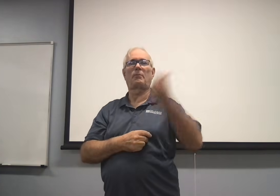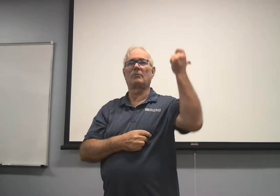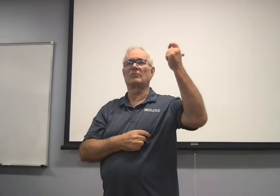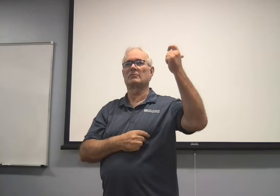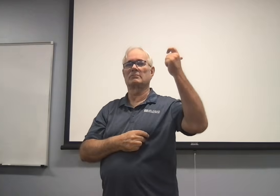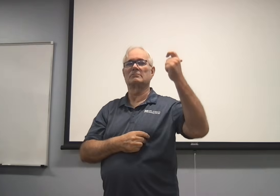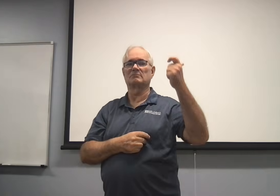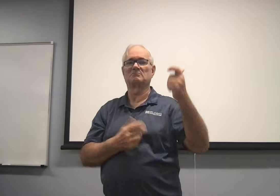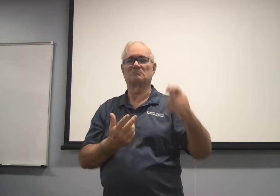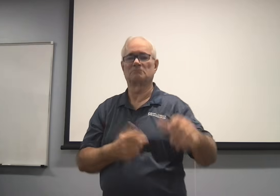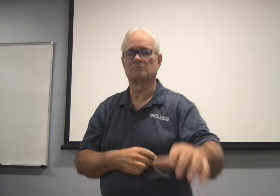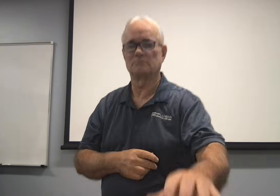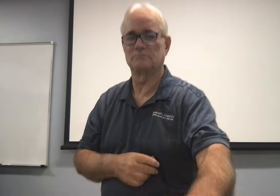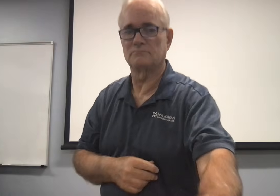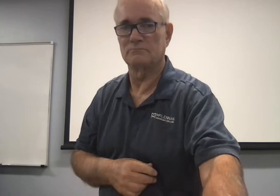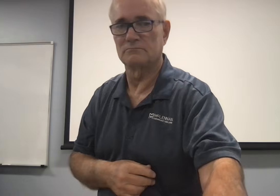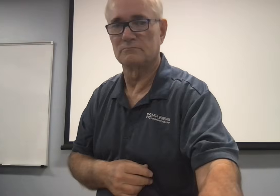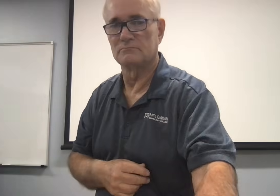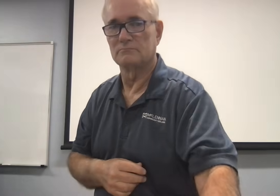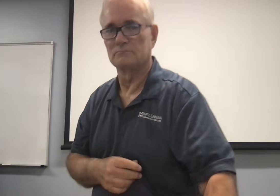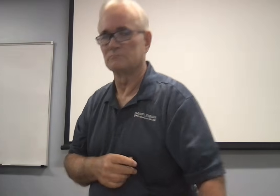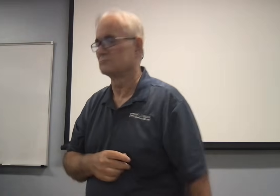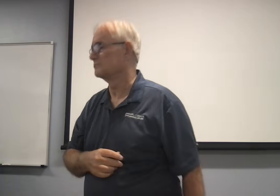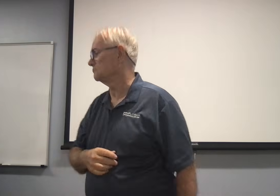no A, they take out the A.